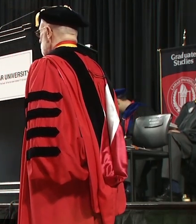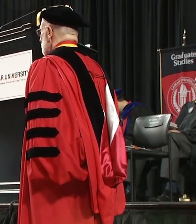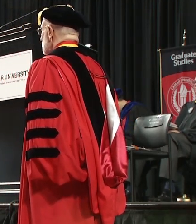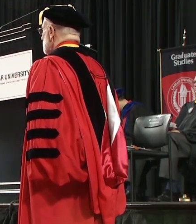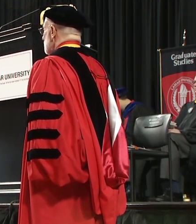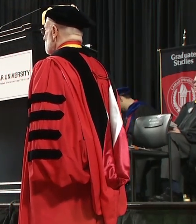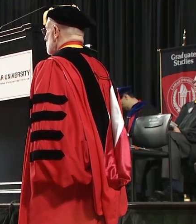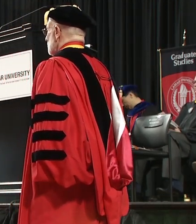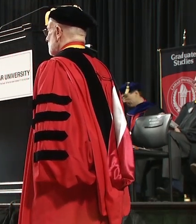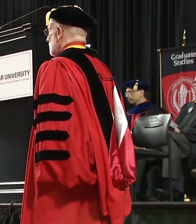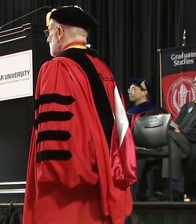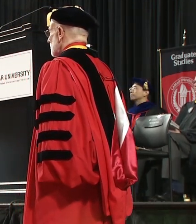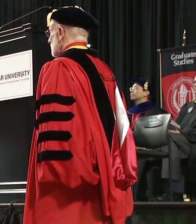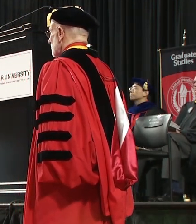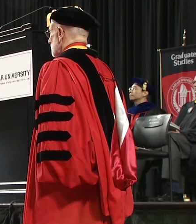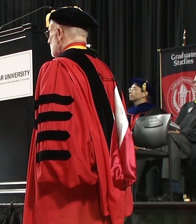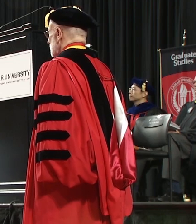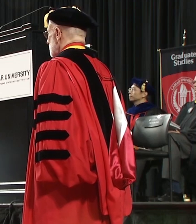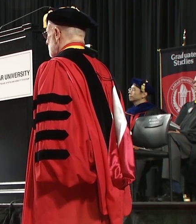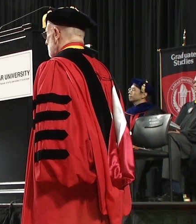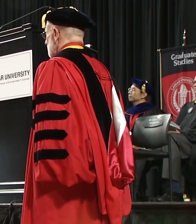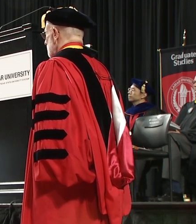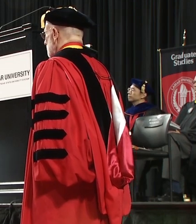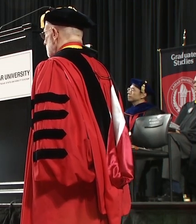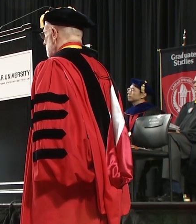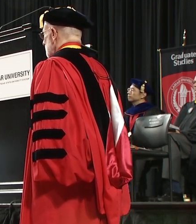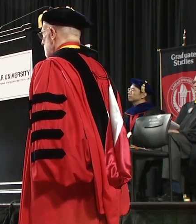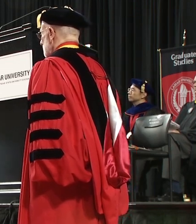Stephen Tam Bui.